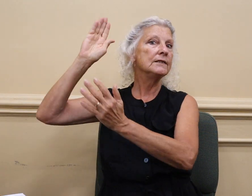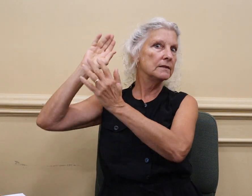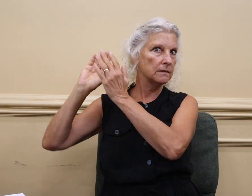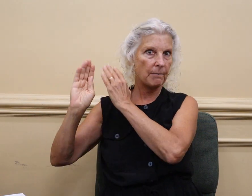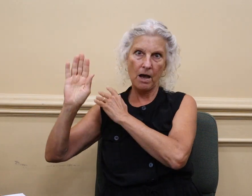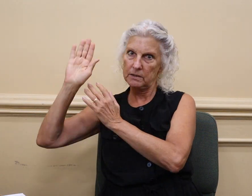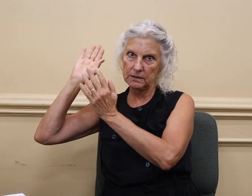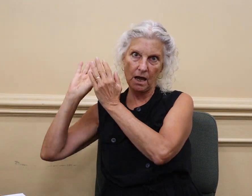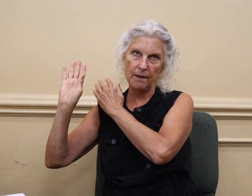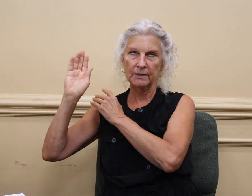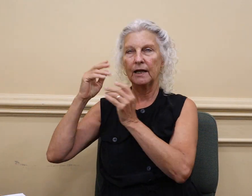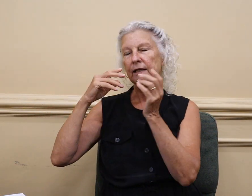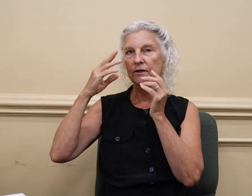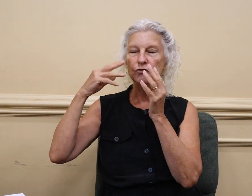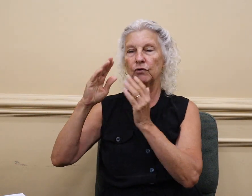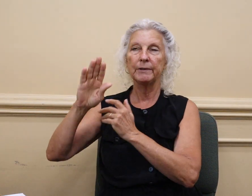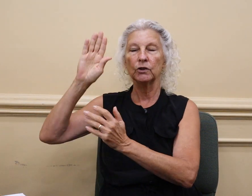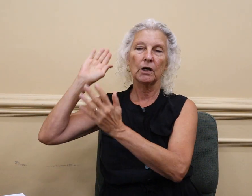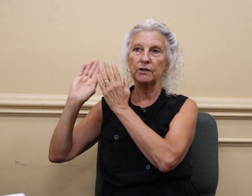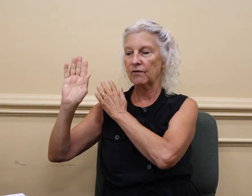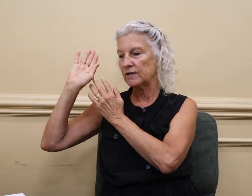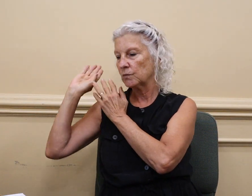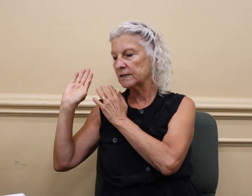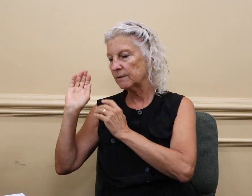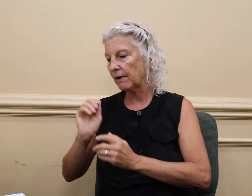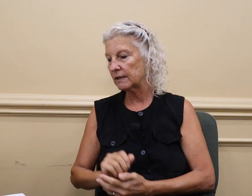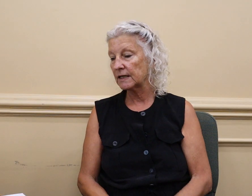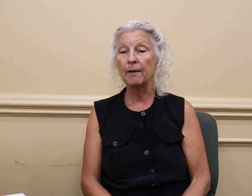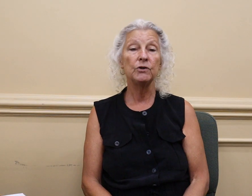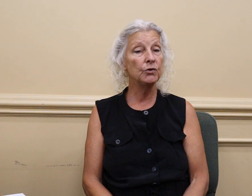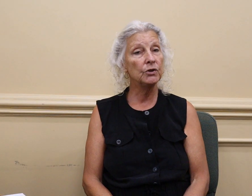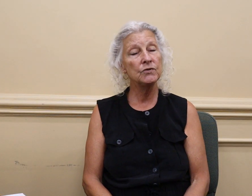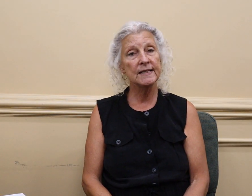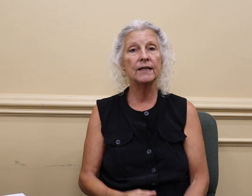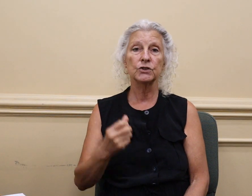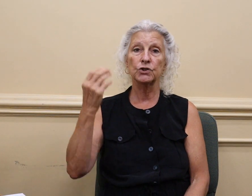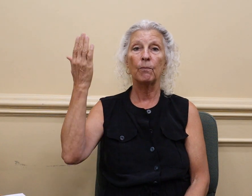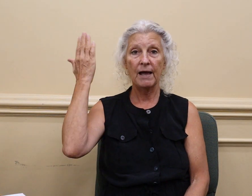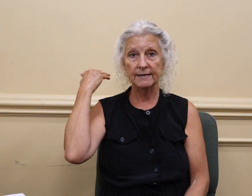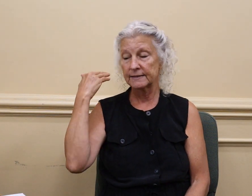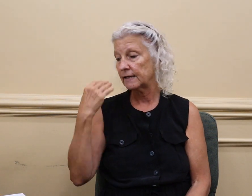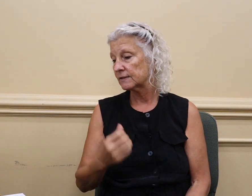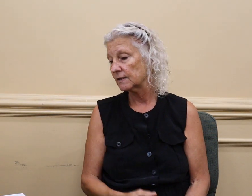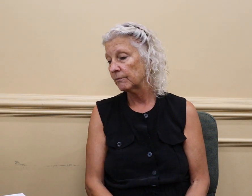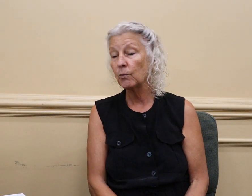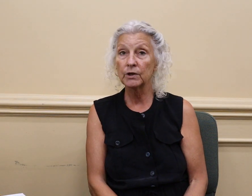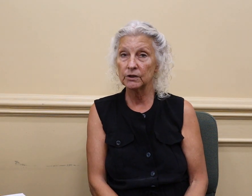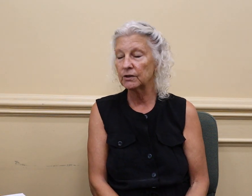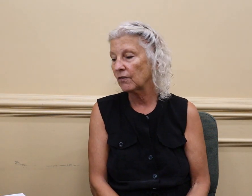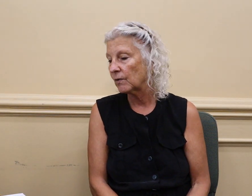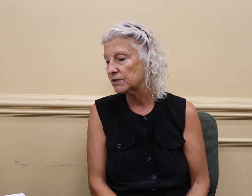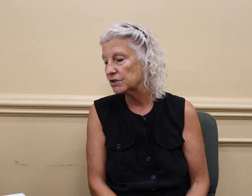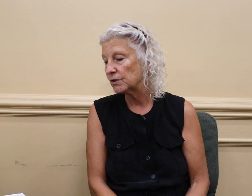Once upon a time, you kind of get a dreamy look on your face. Once upon a time, and you can use that to show past tense. But we're going to learn other ways too.